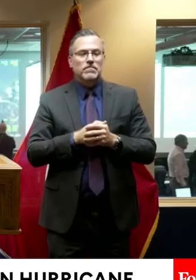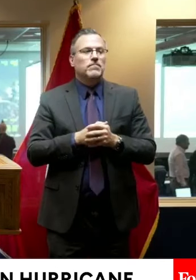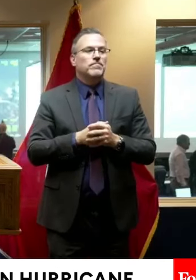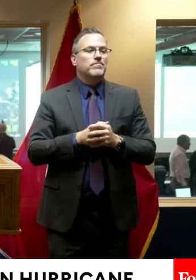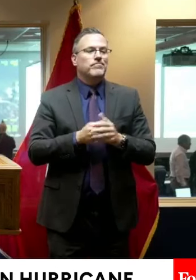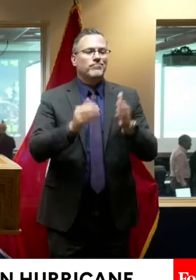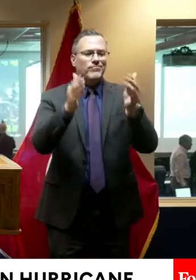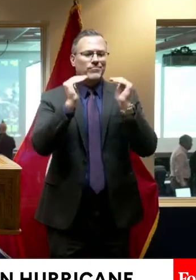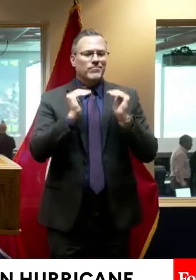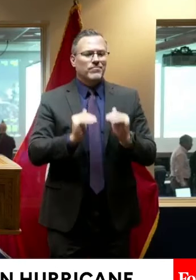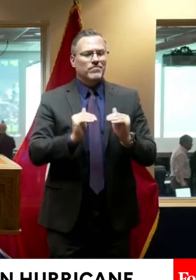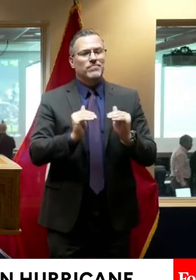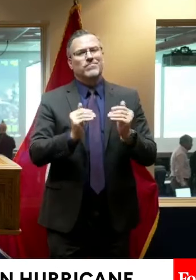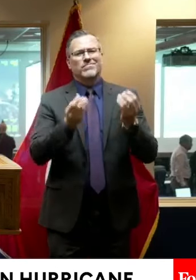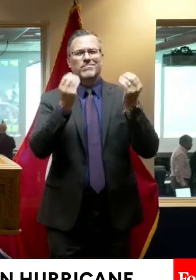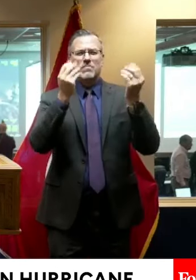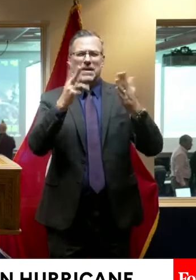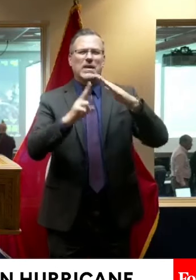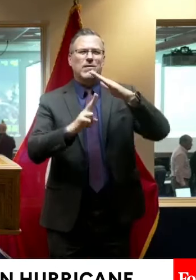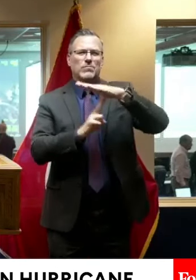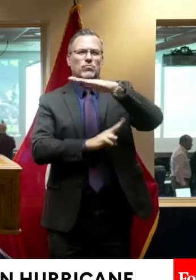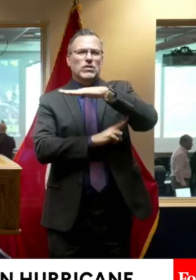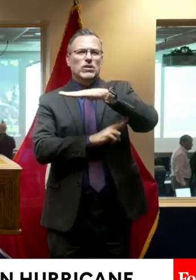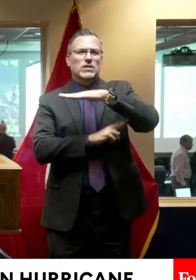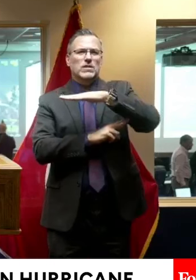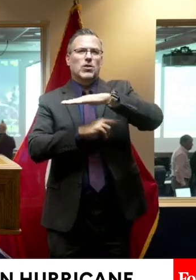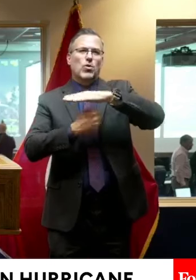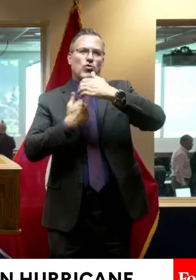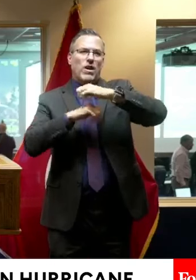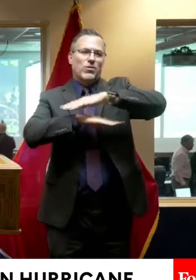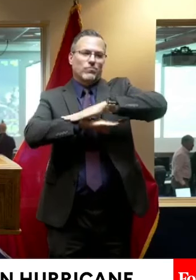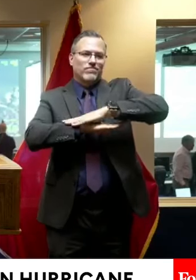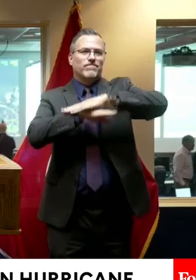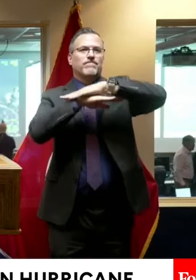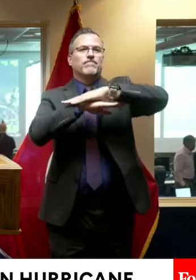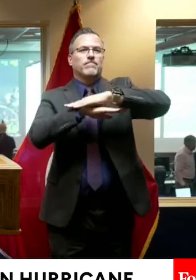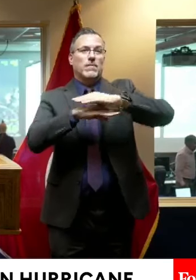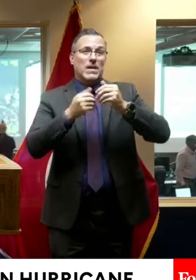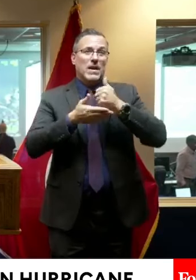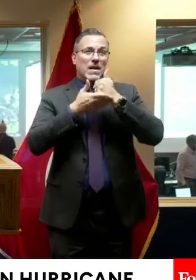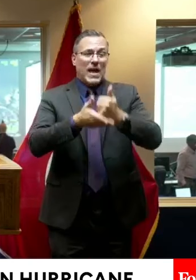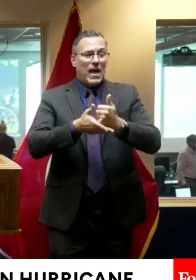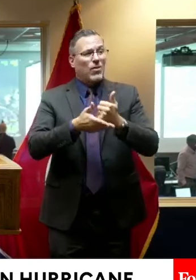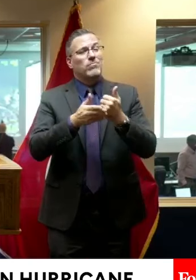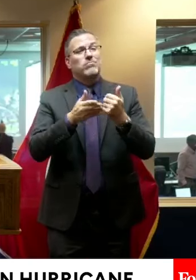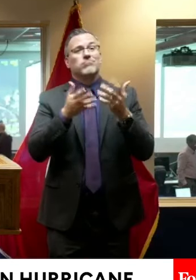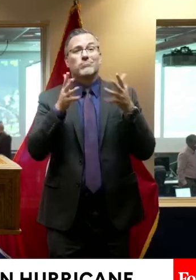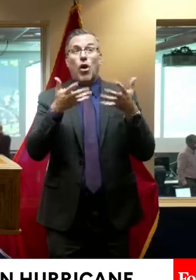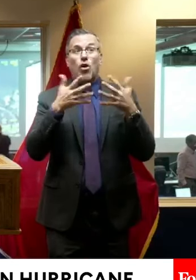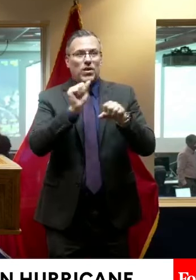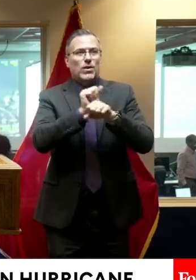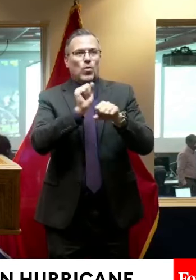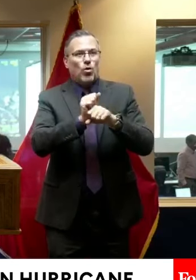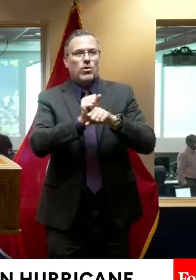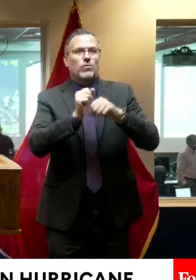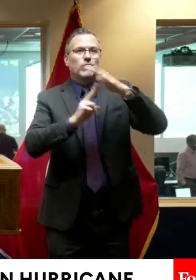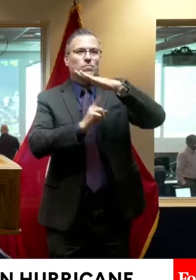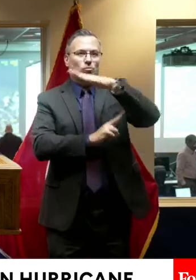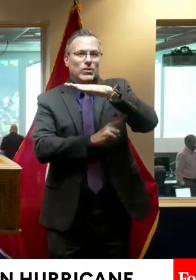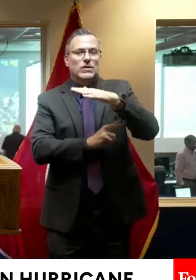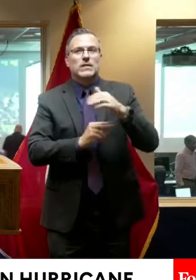We have multiple bridges that are on a fast track plan that are already contracted and work has already begun. The major